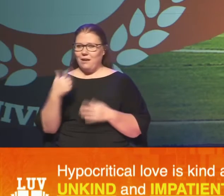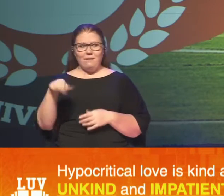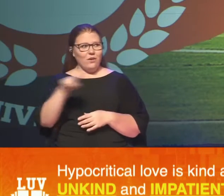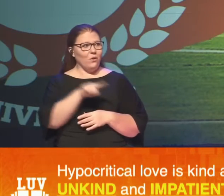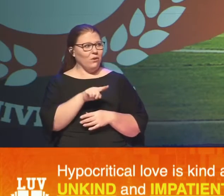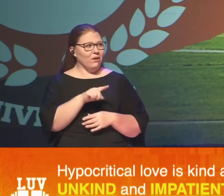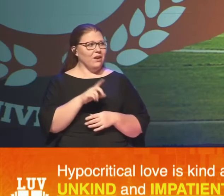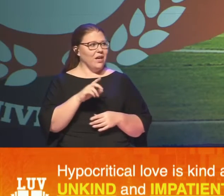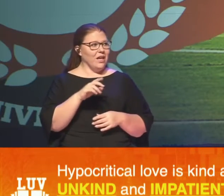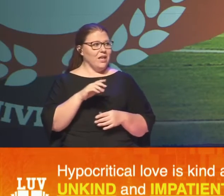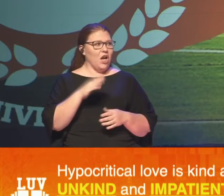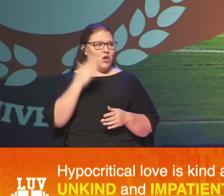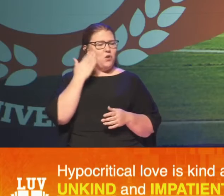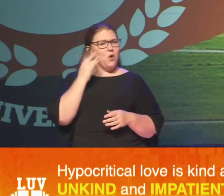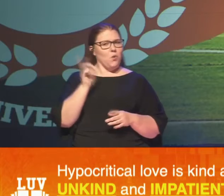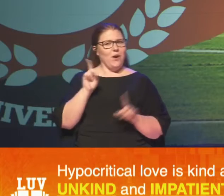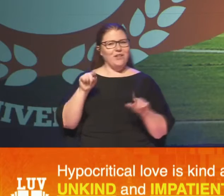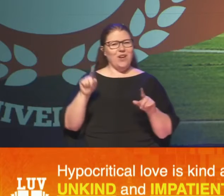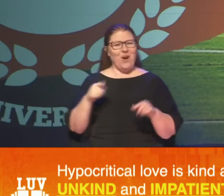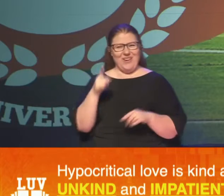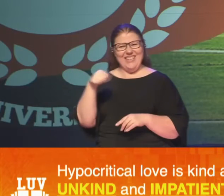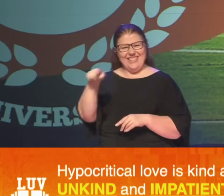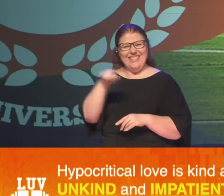to raise your hand because you know where this is going.